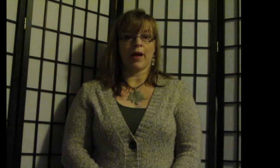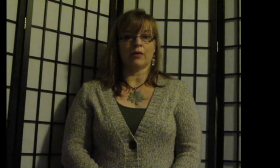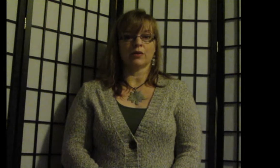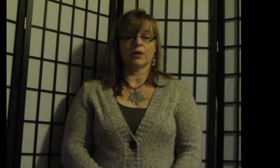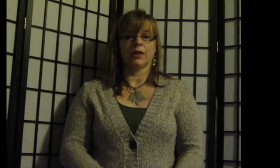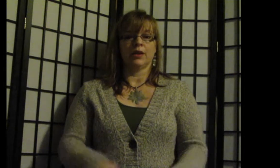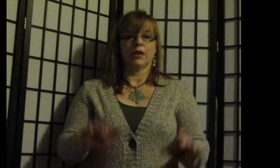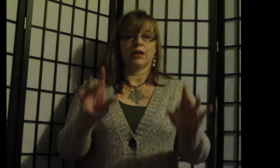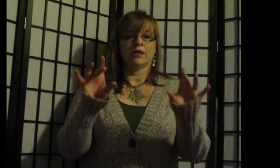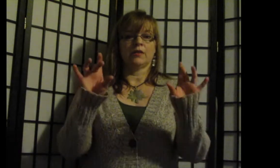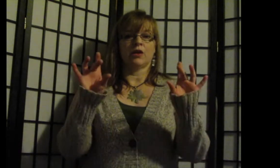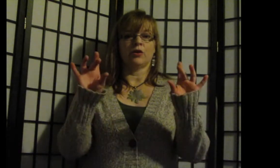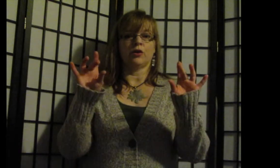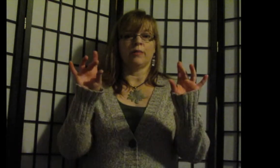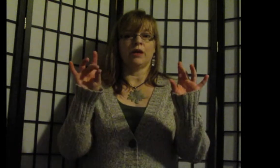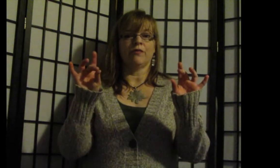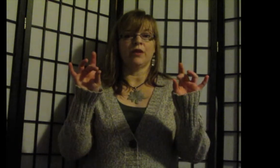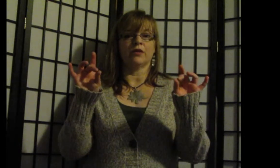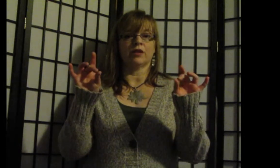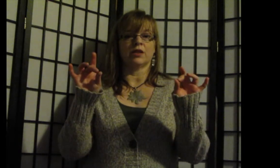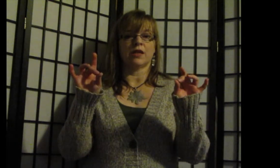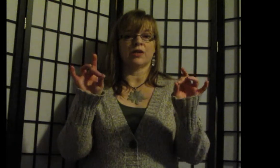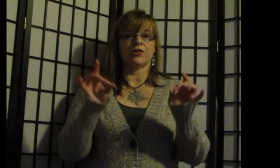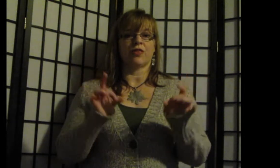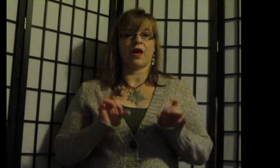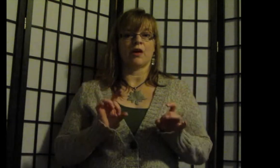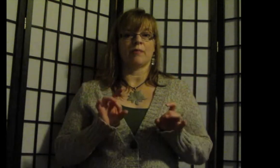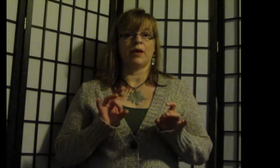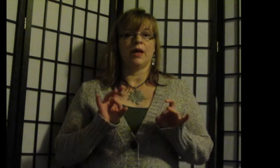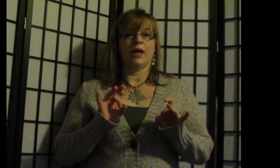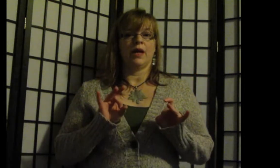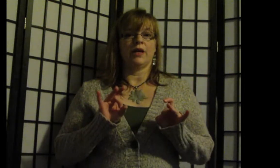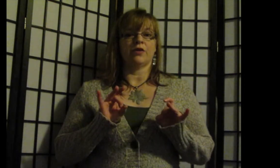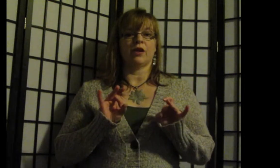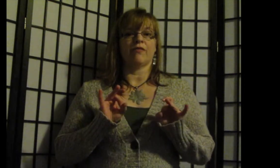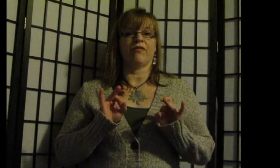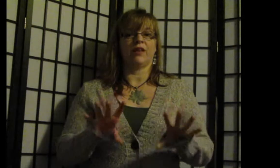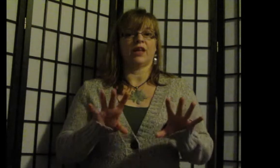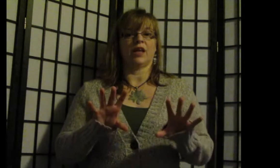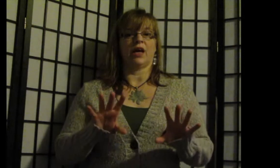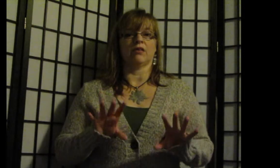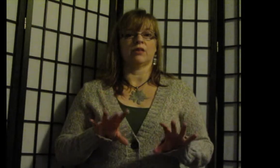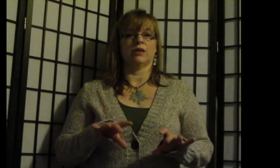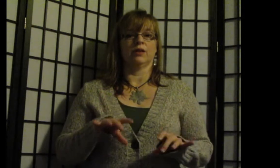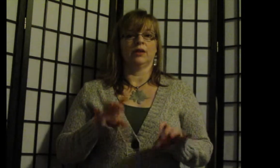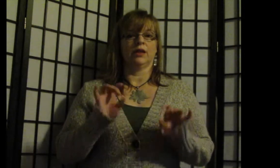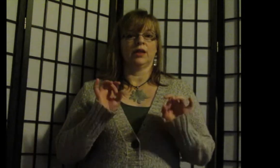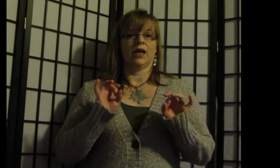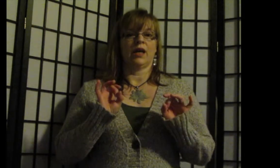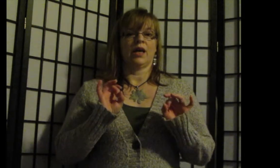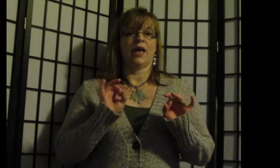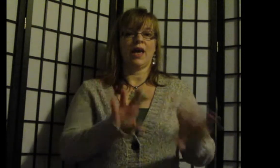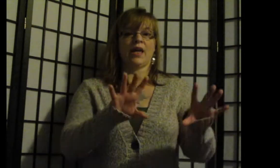about. So your middle finger is going to touch your thumb and you're going to flick it out.